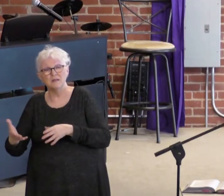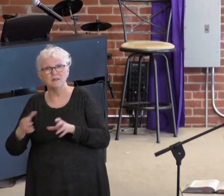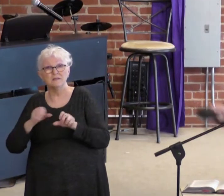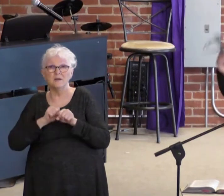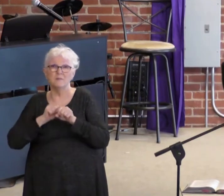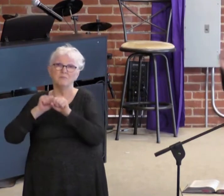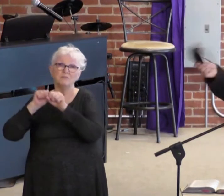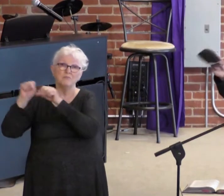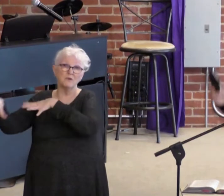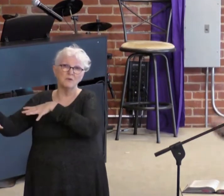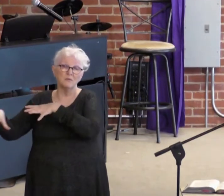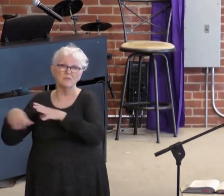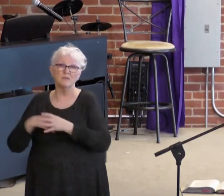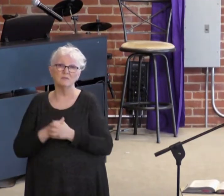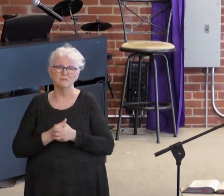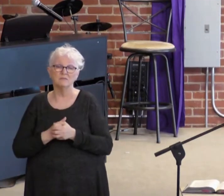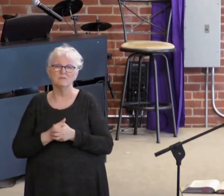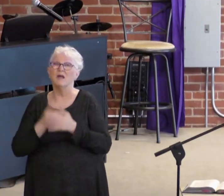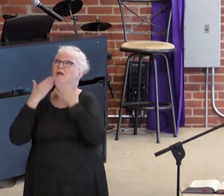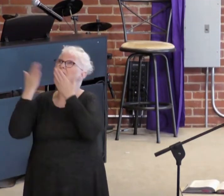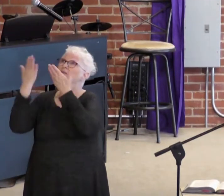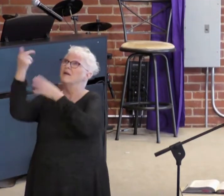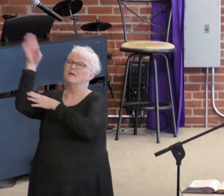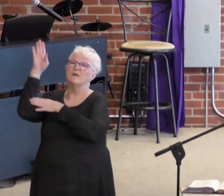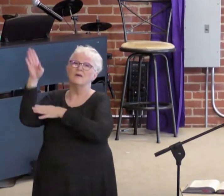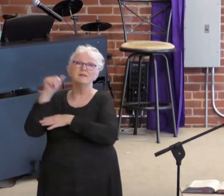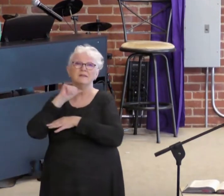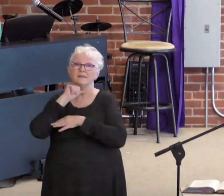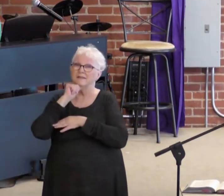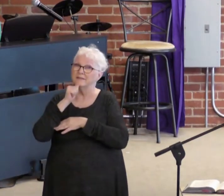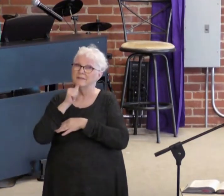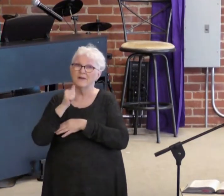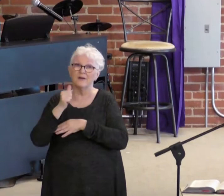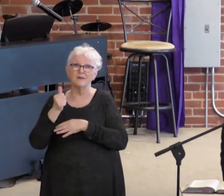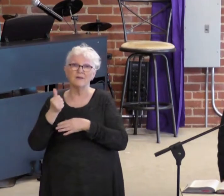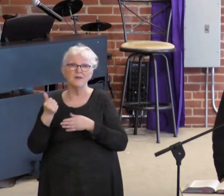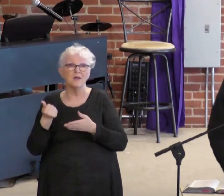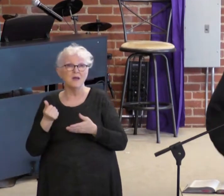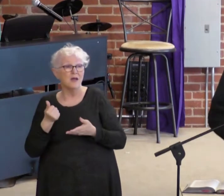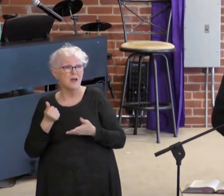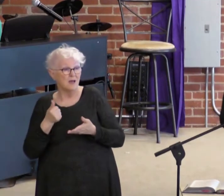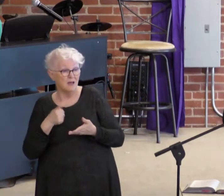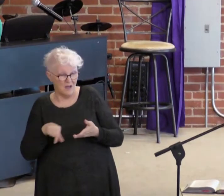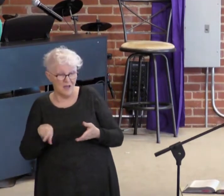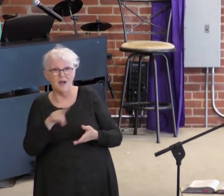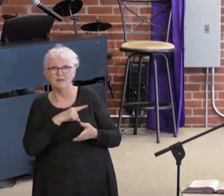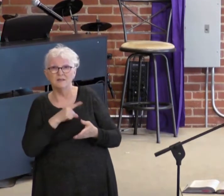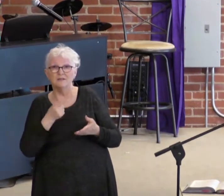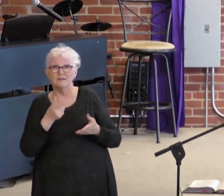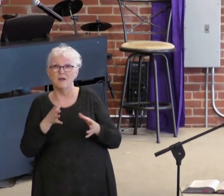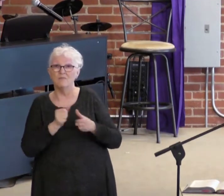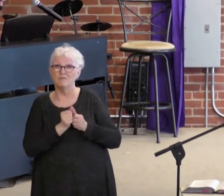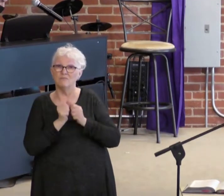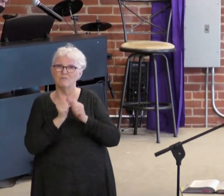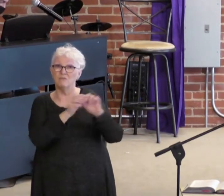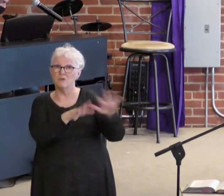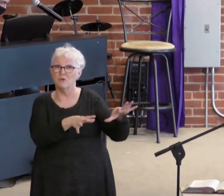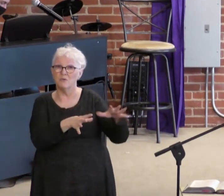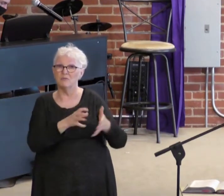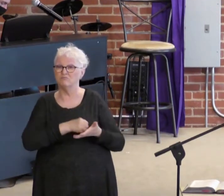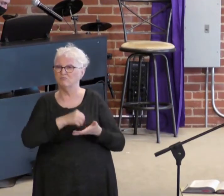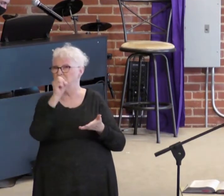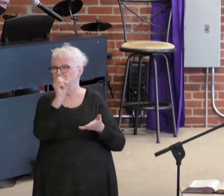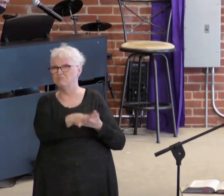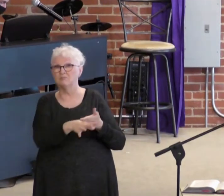But thanks be to God, he doesn't throw us away. Amen. He just takes the clay and remolds it and remakes